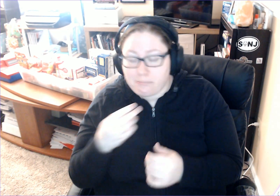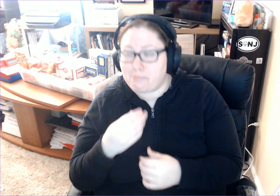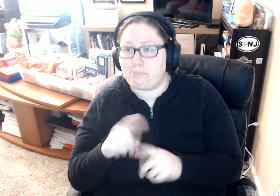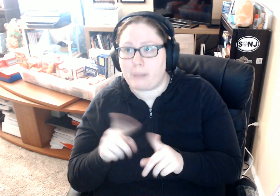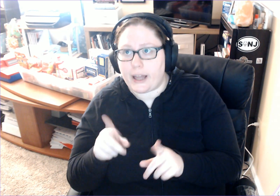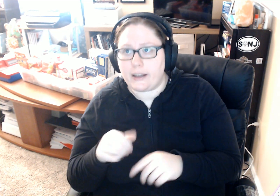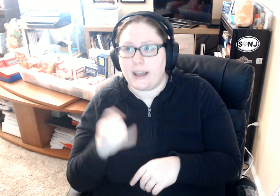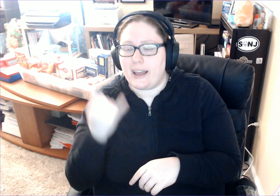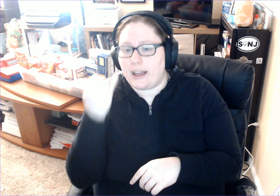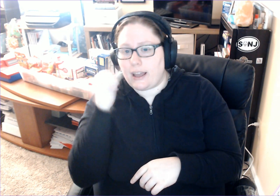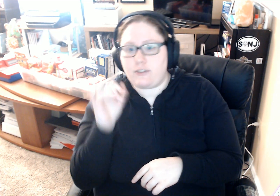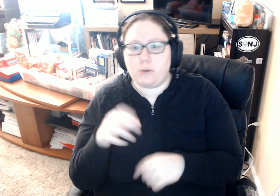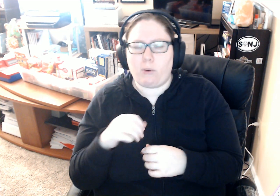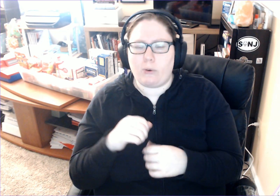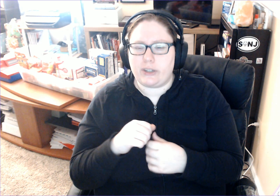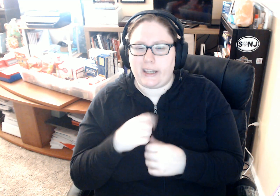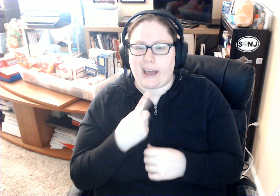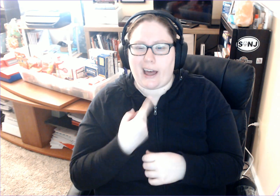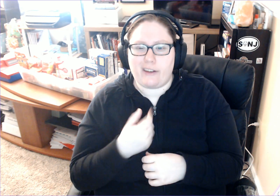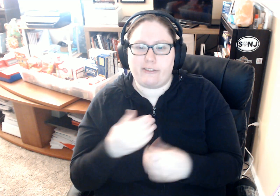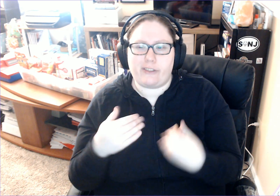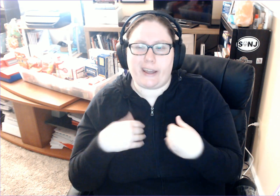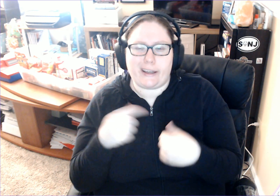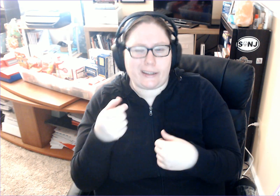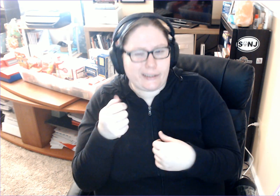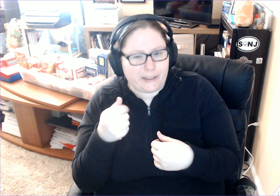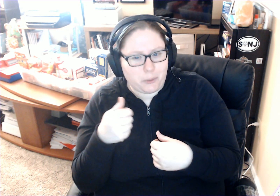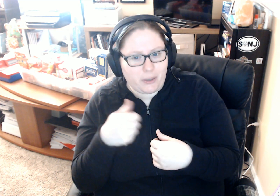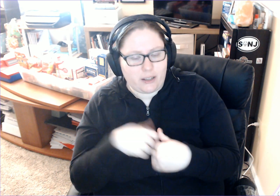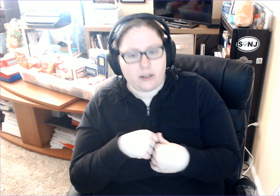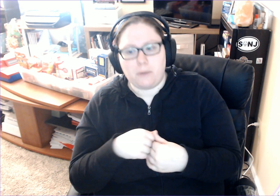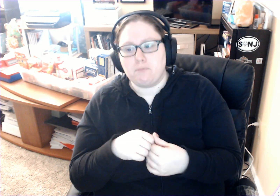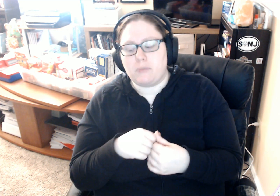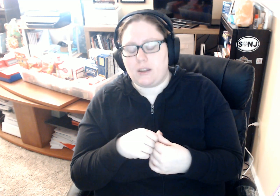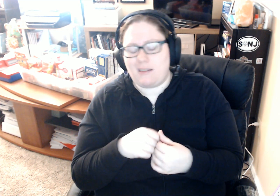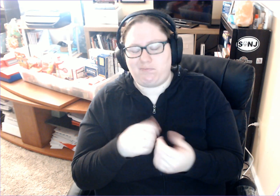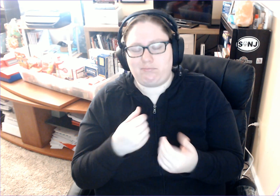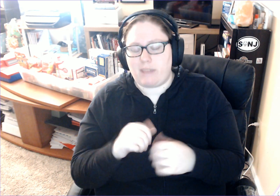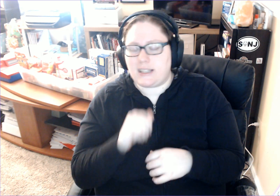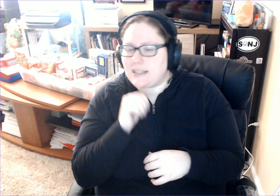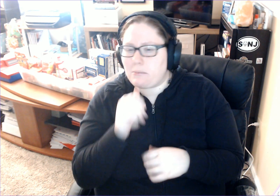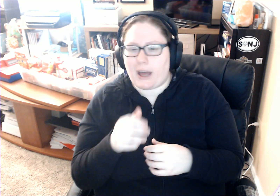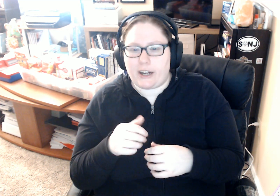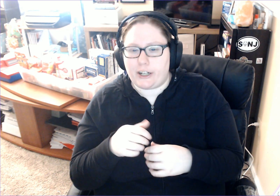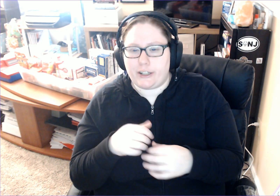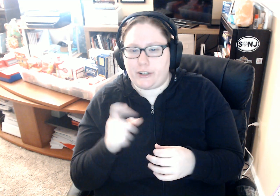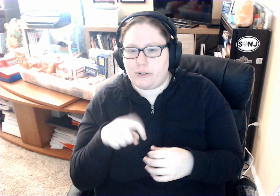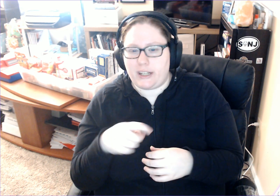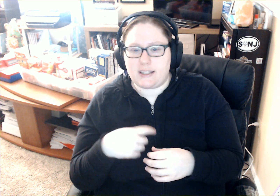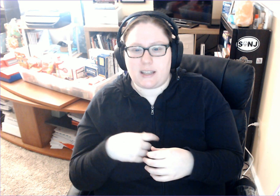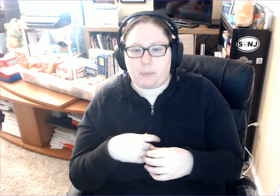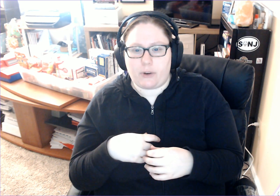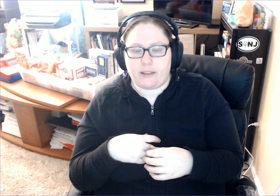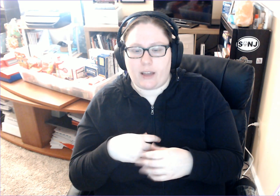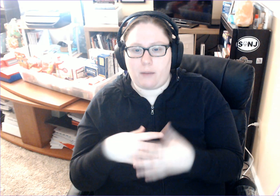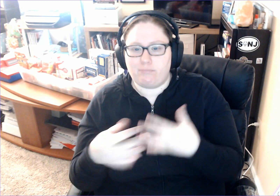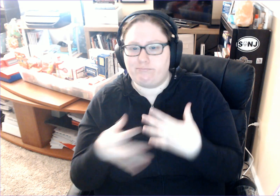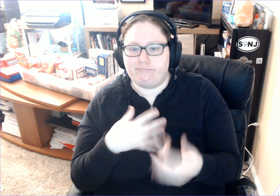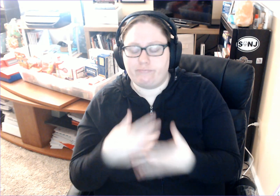But if you only have like a little bit, it doesn't matter. You don't need to separate them. You can just